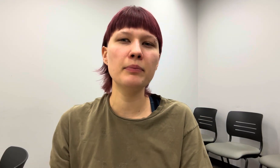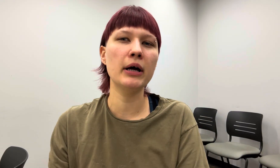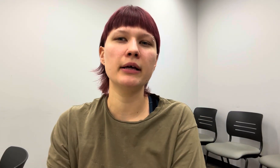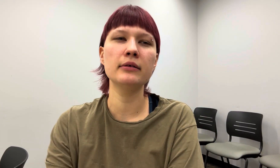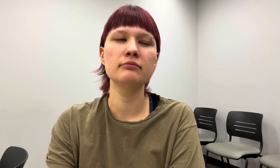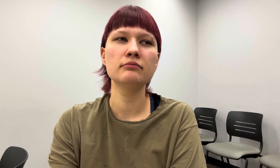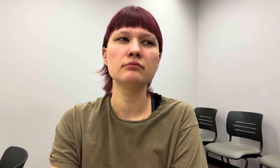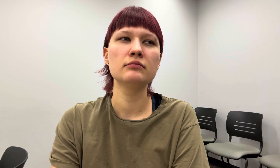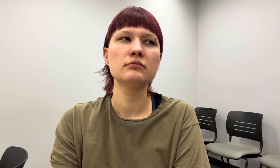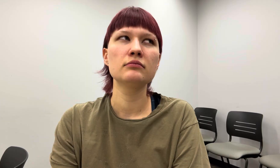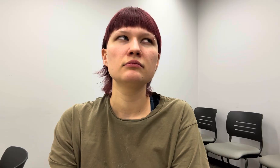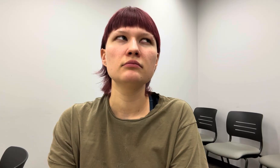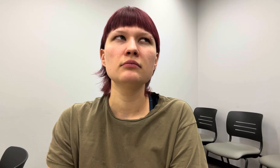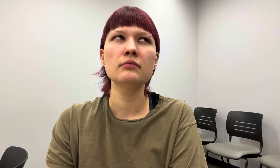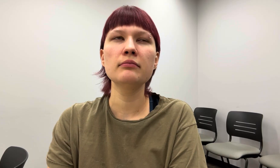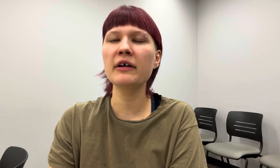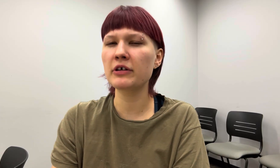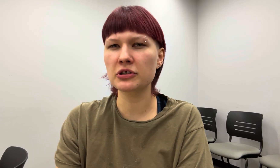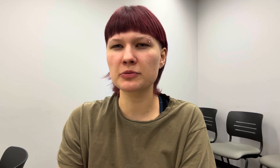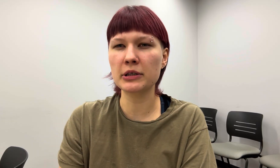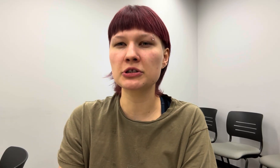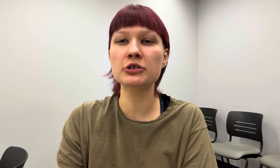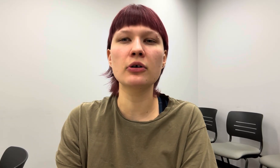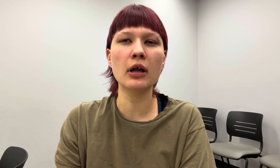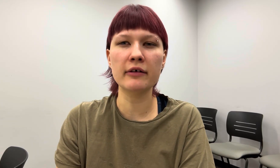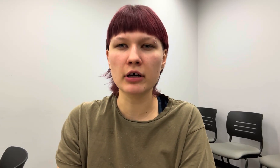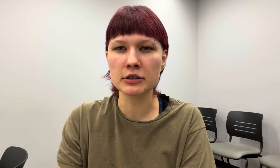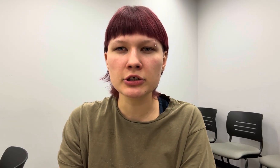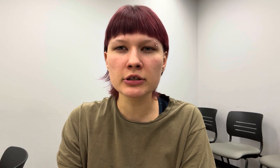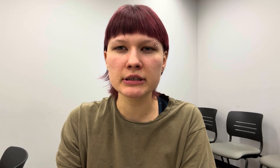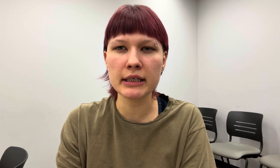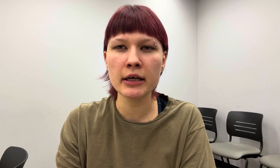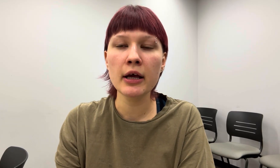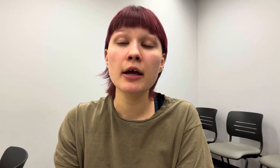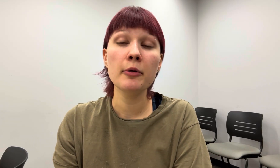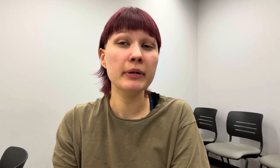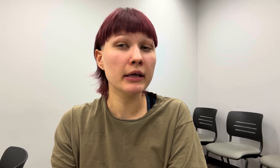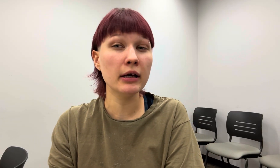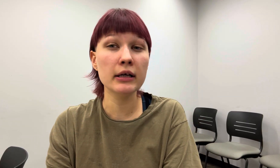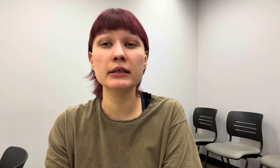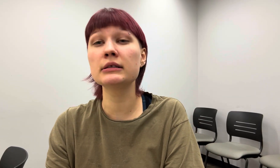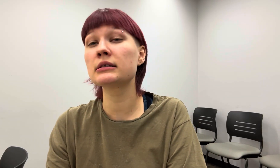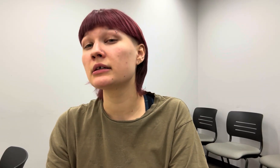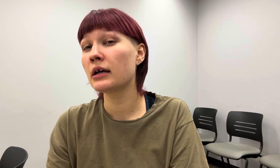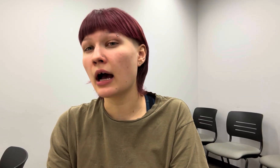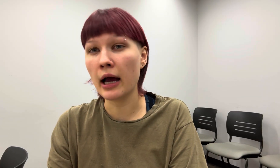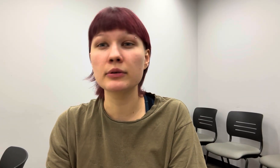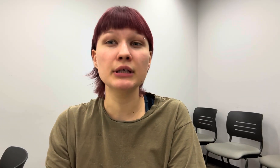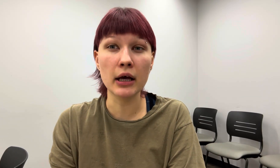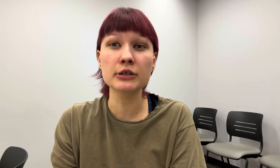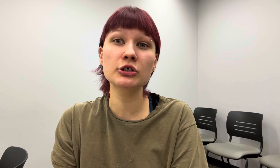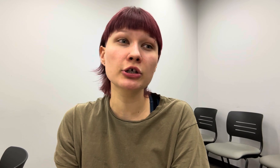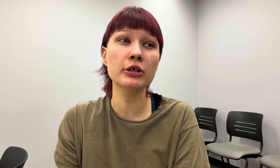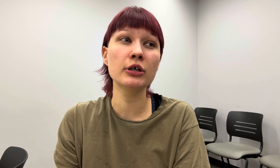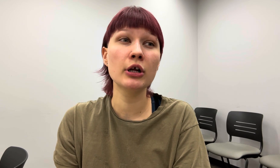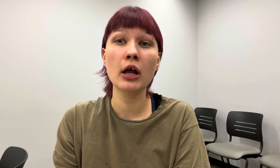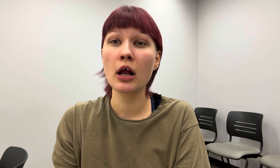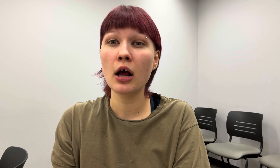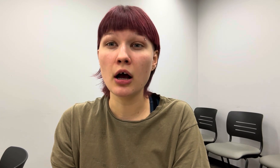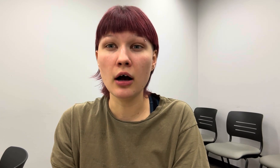But my facial expression showed a lot of uncertainty because I was uncertain of